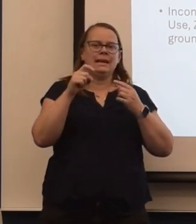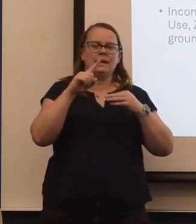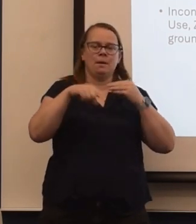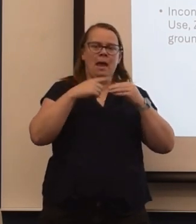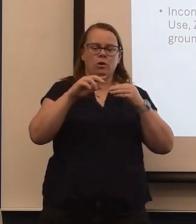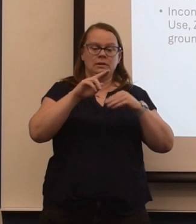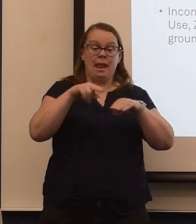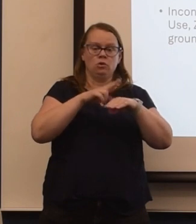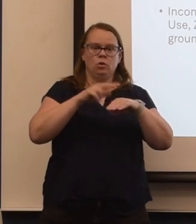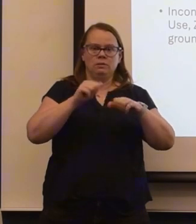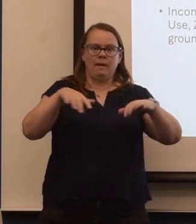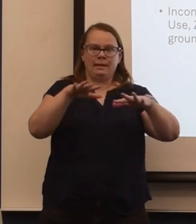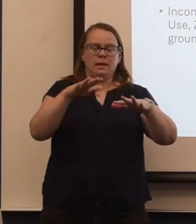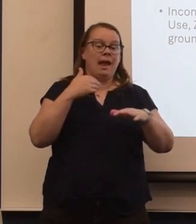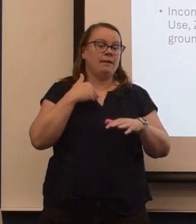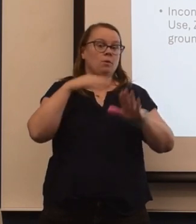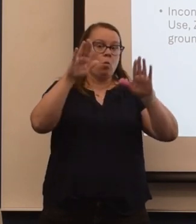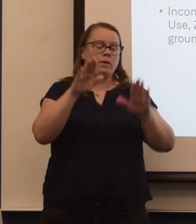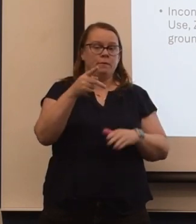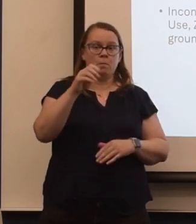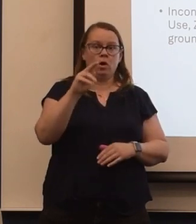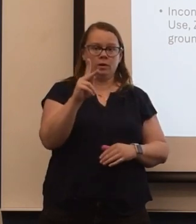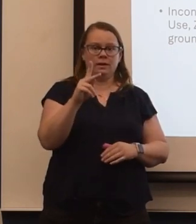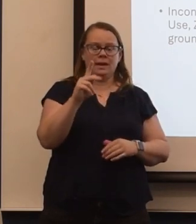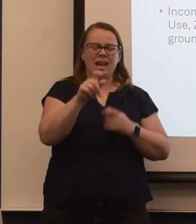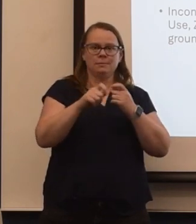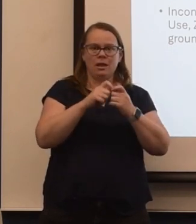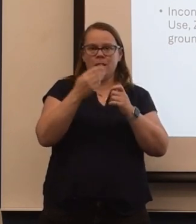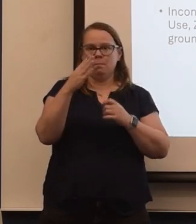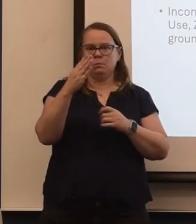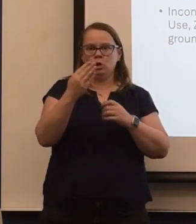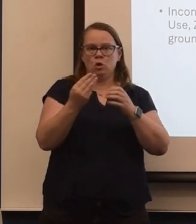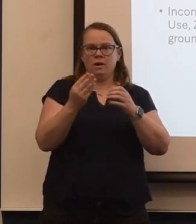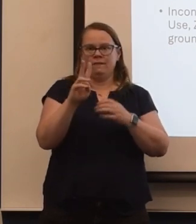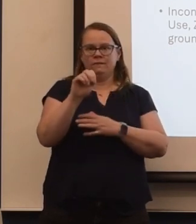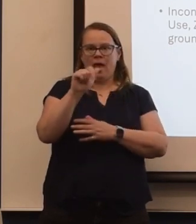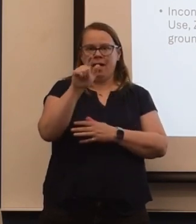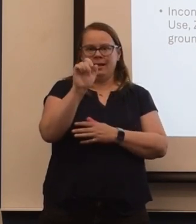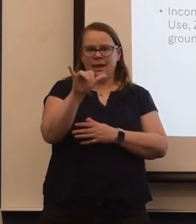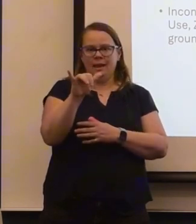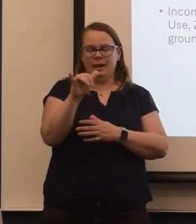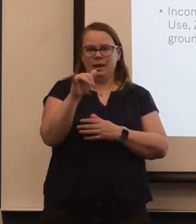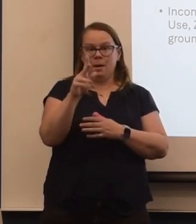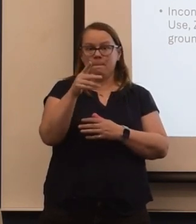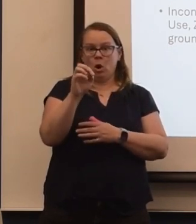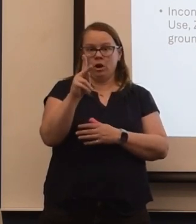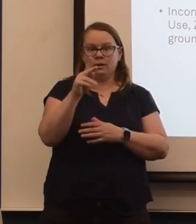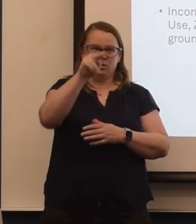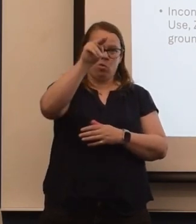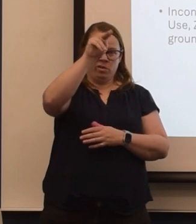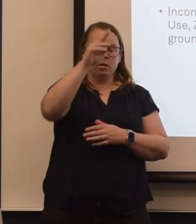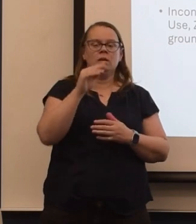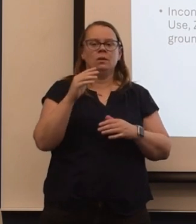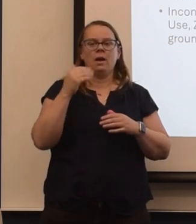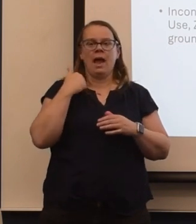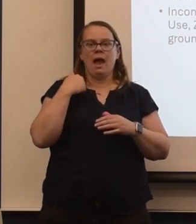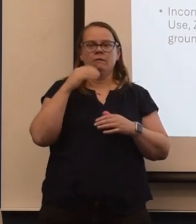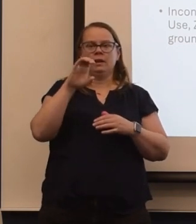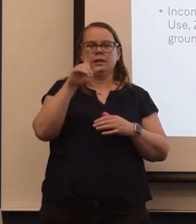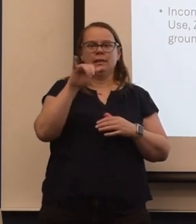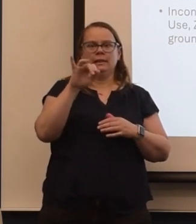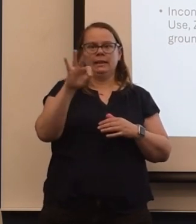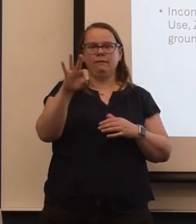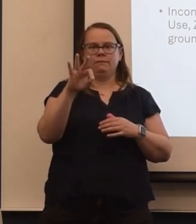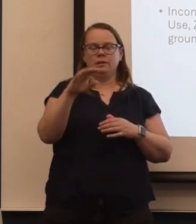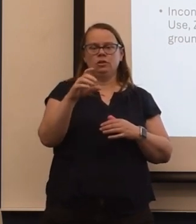natural spaces. So we have some great parks, especially Blue Valley Park is one of the larger ones. Up north we have the Cliff